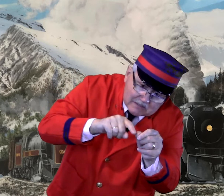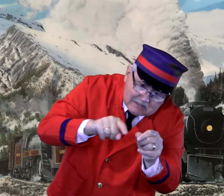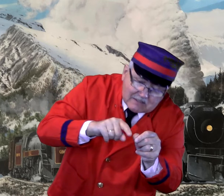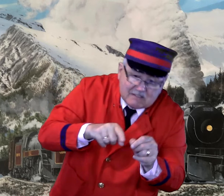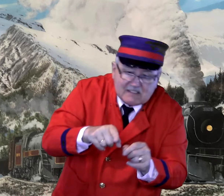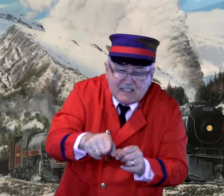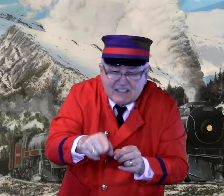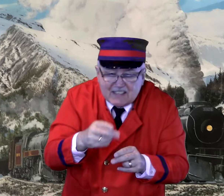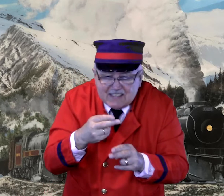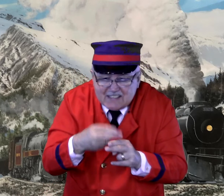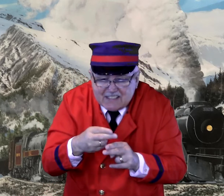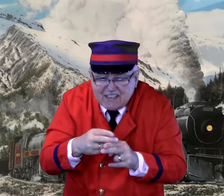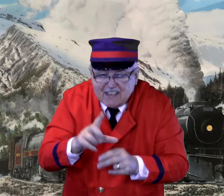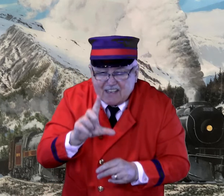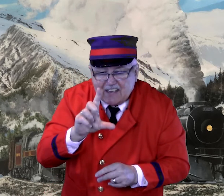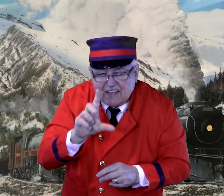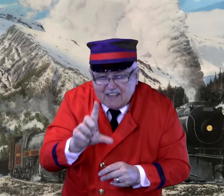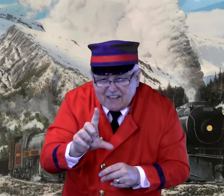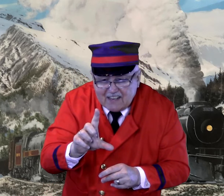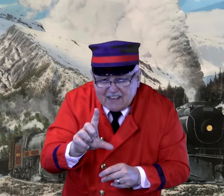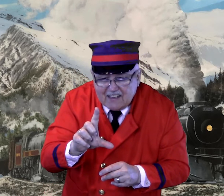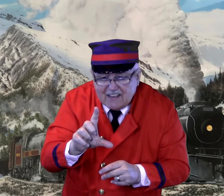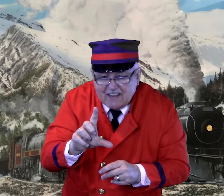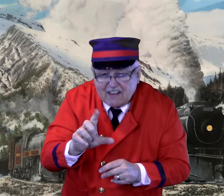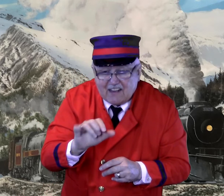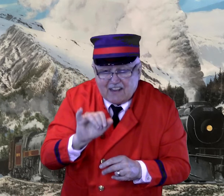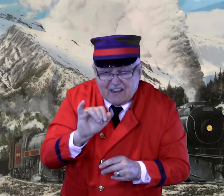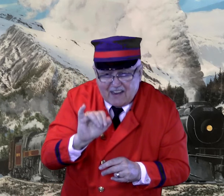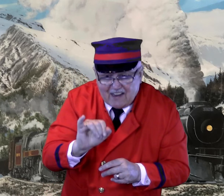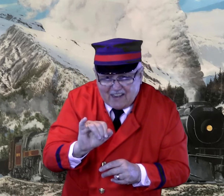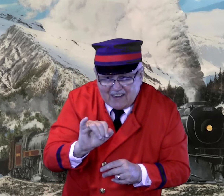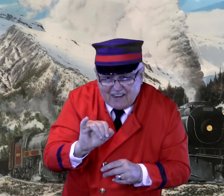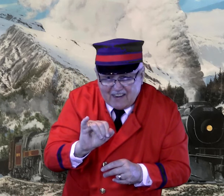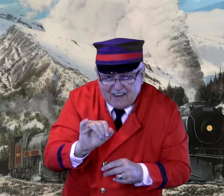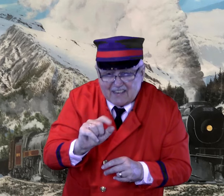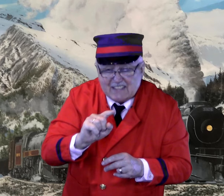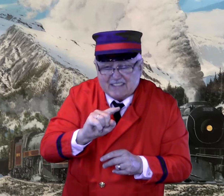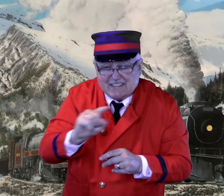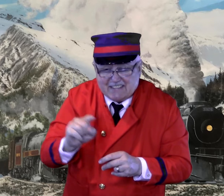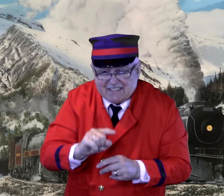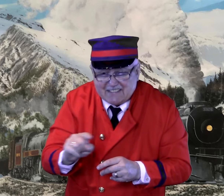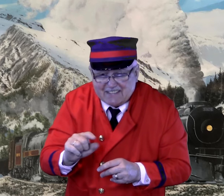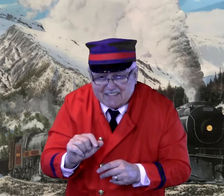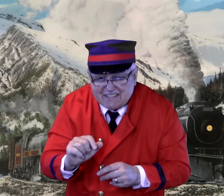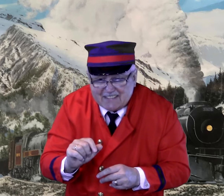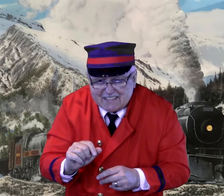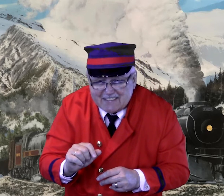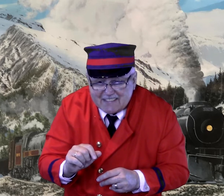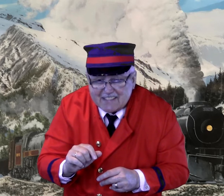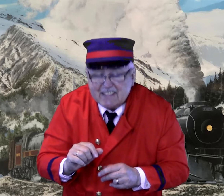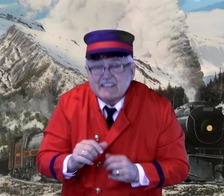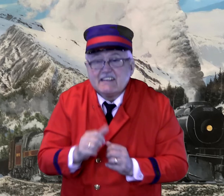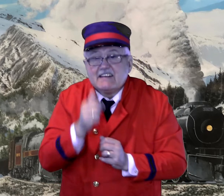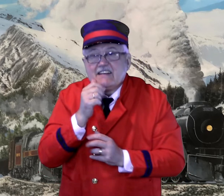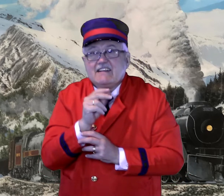for laundry purposes. So she looked at the back of her shirt and saw the name and said, "Oh, your name is Liz,